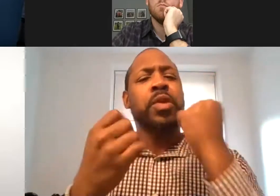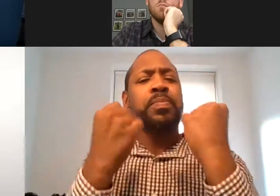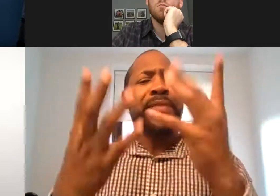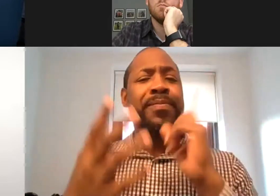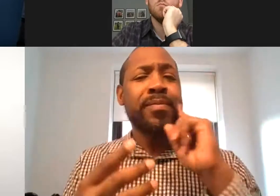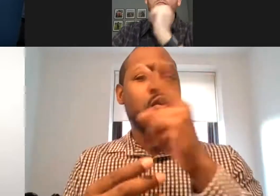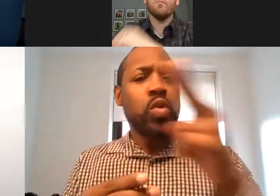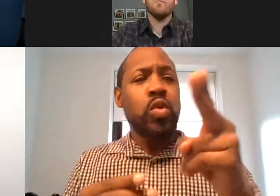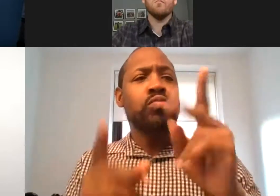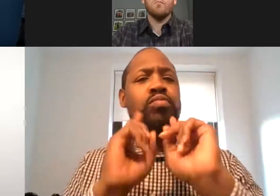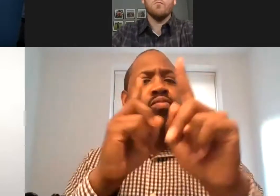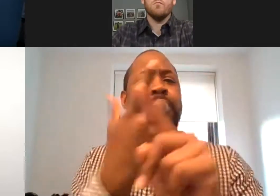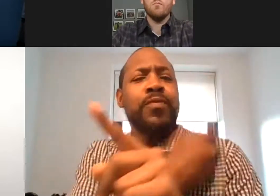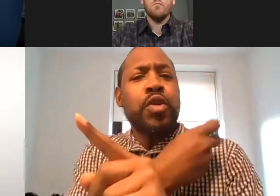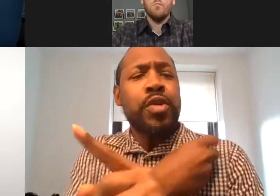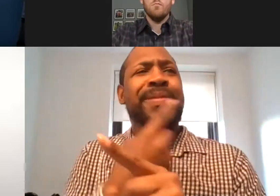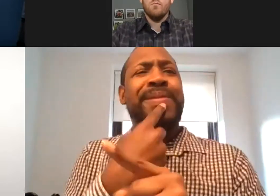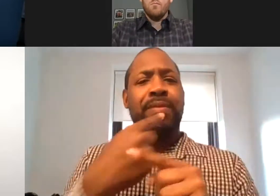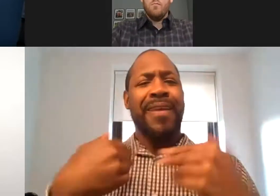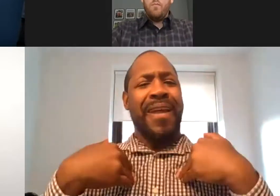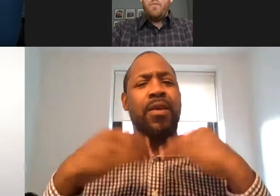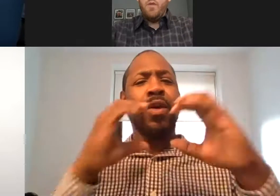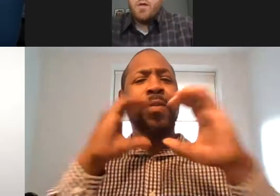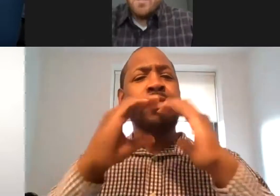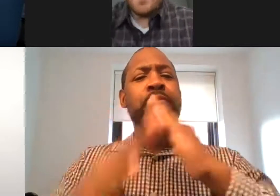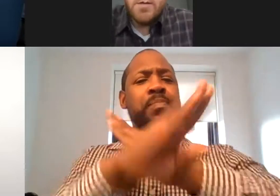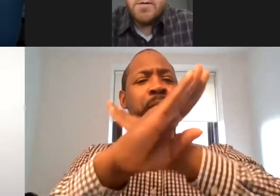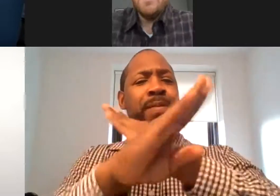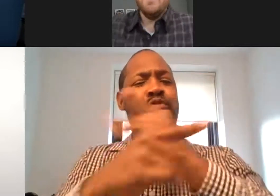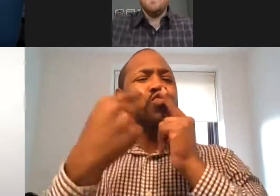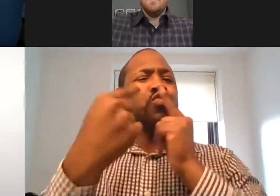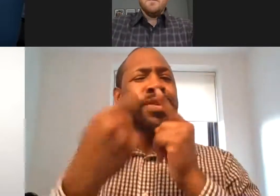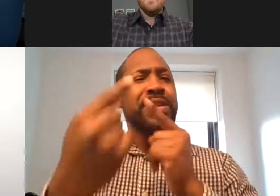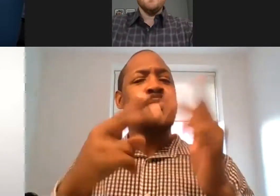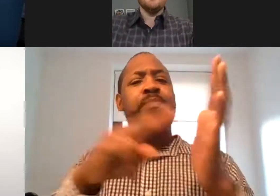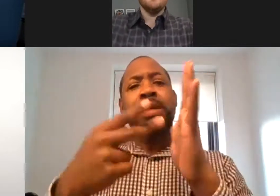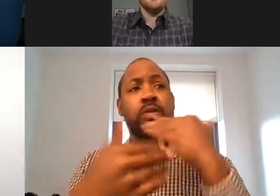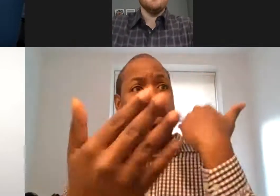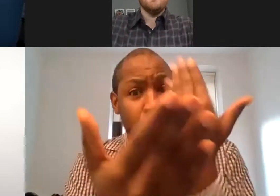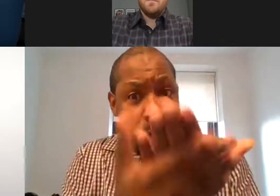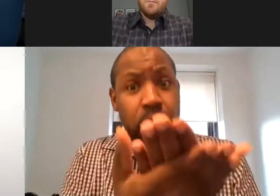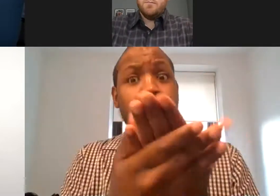discussion that we're having right now is that many deaf and hard of hearing people who are going for their vaccines are still experiencing struggles with the